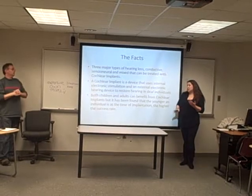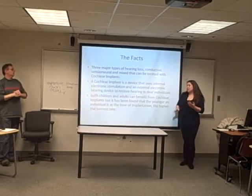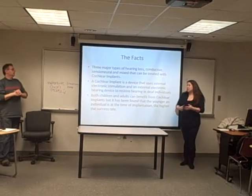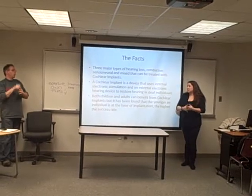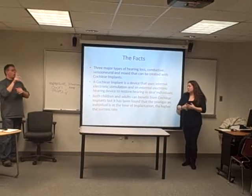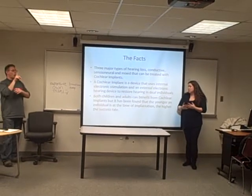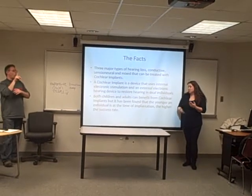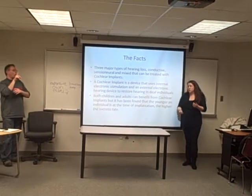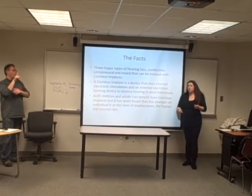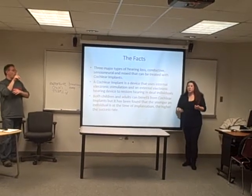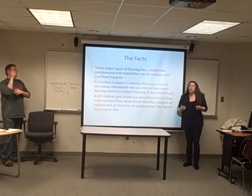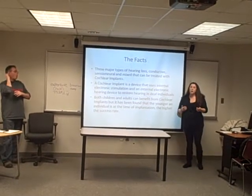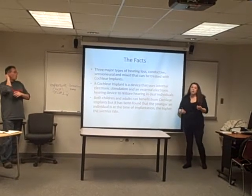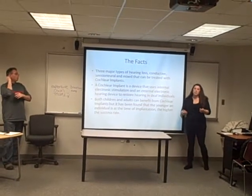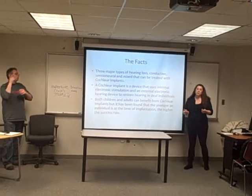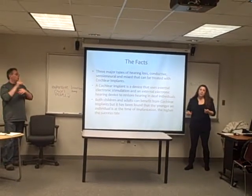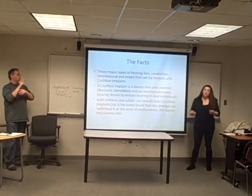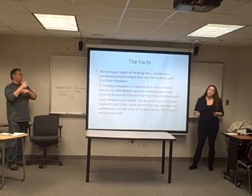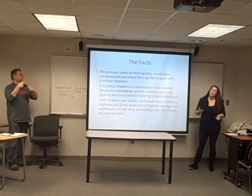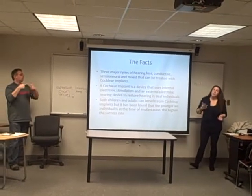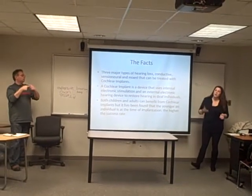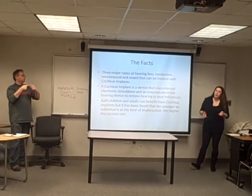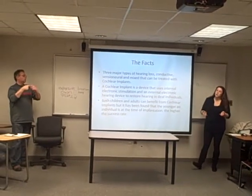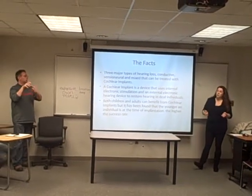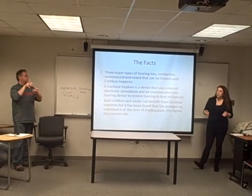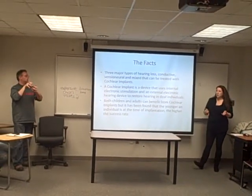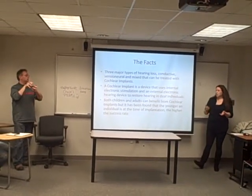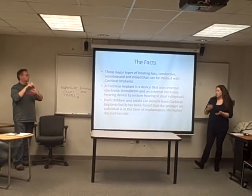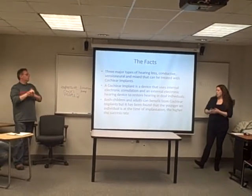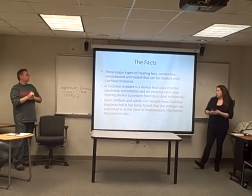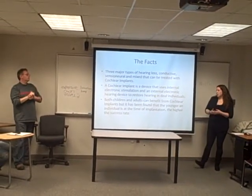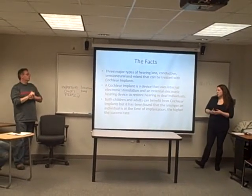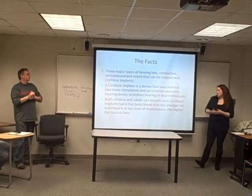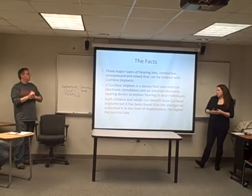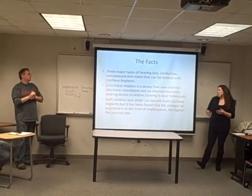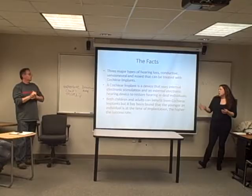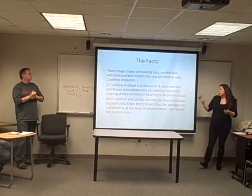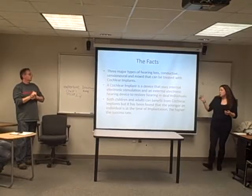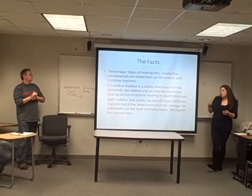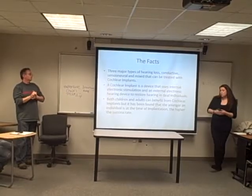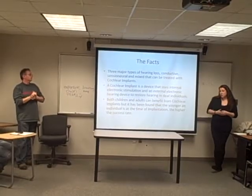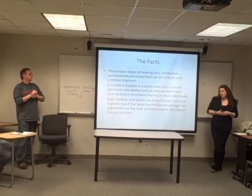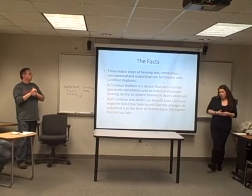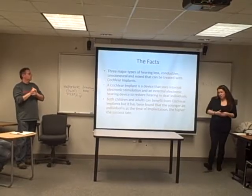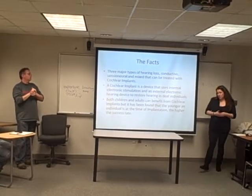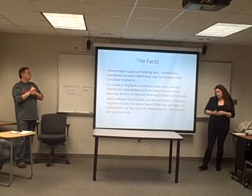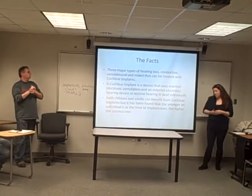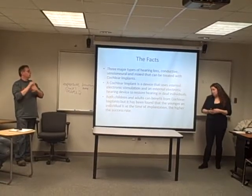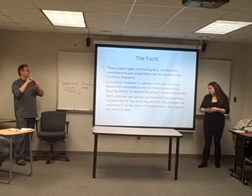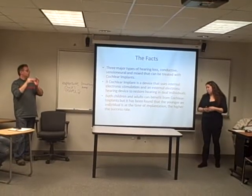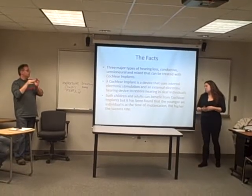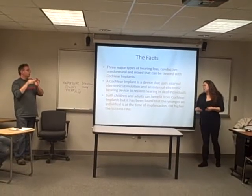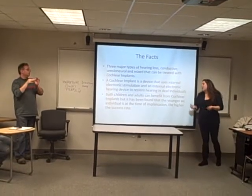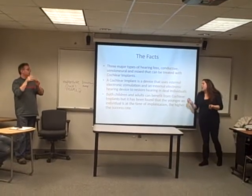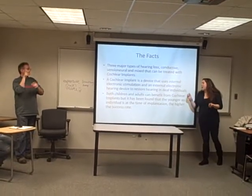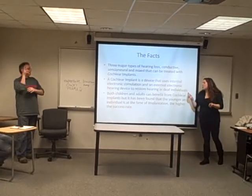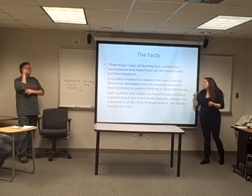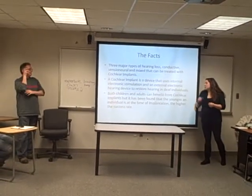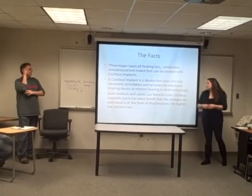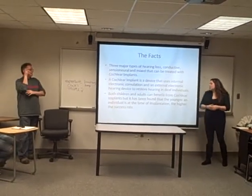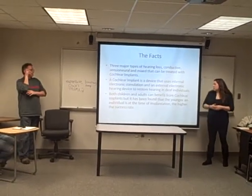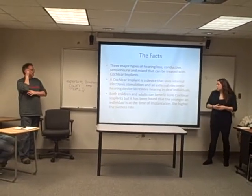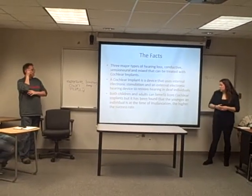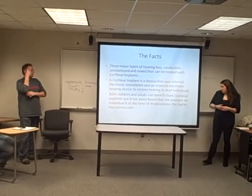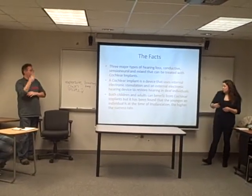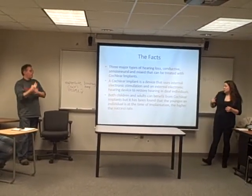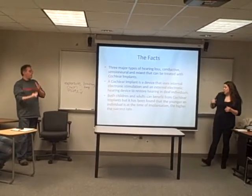a device that uses internal electronic stimulation and an external electronic hearing device to restore hearing in deaf individuals. And